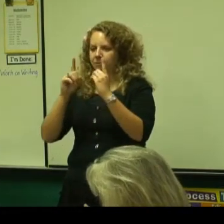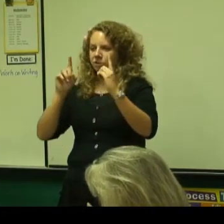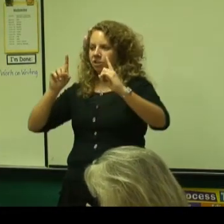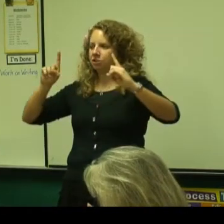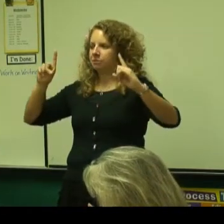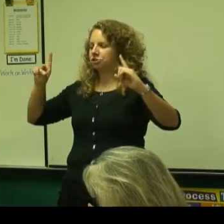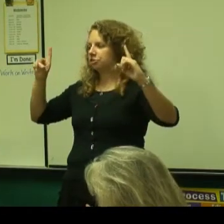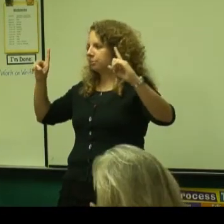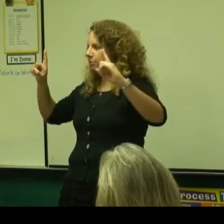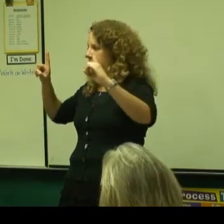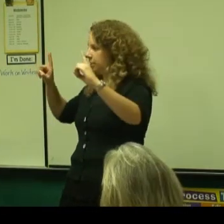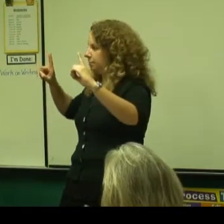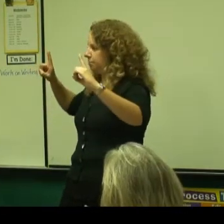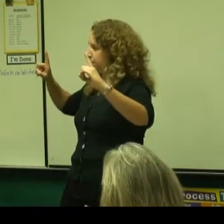to each other and make sure they're both standing up.